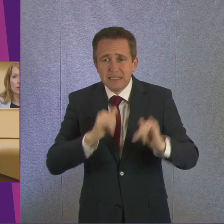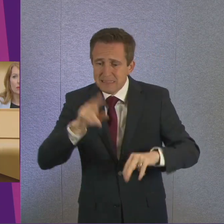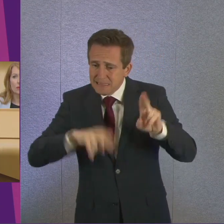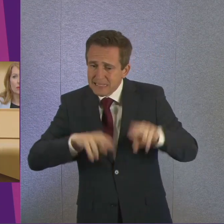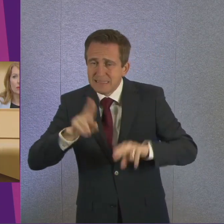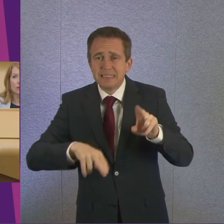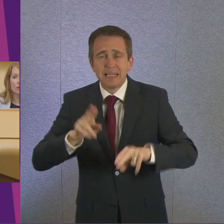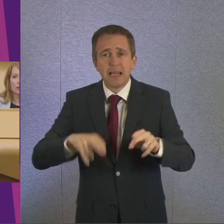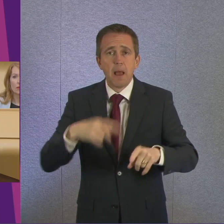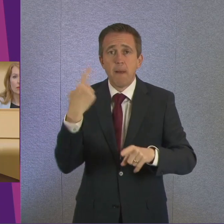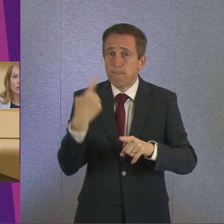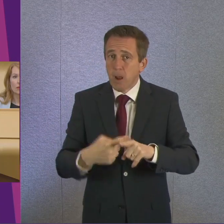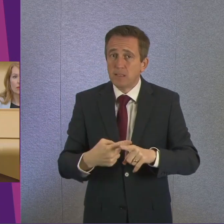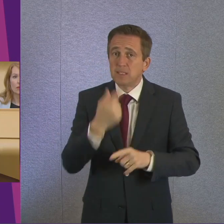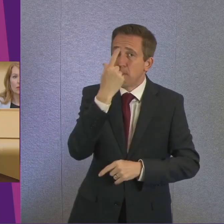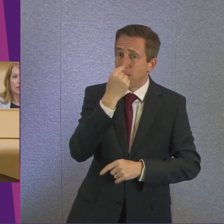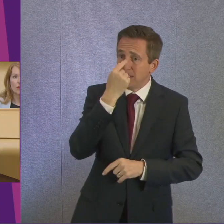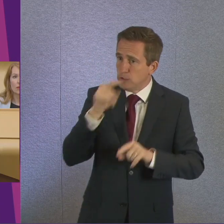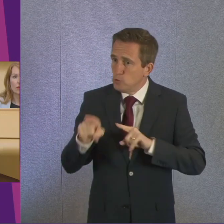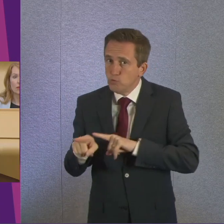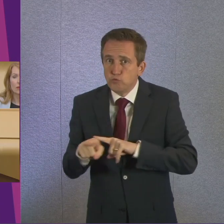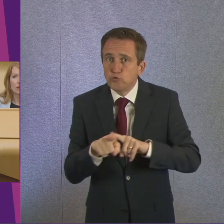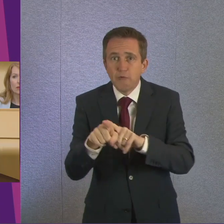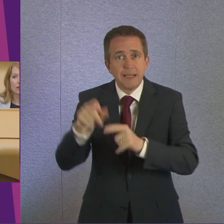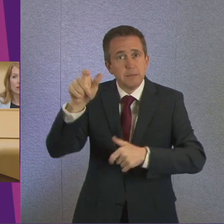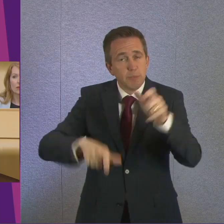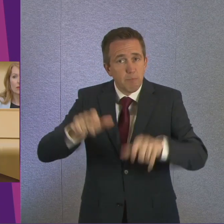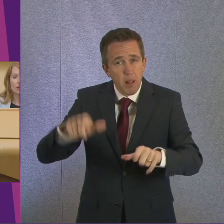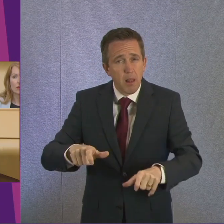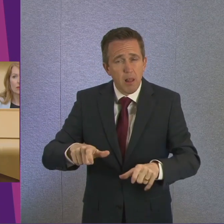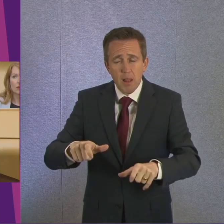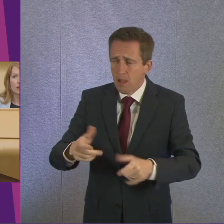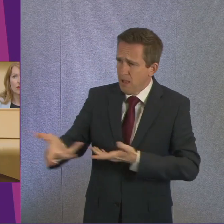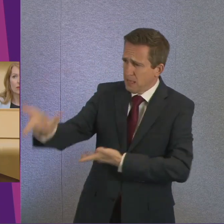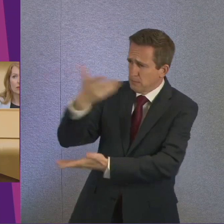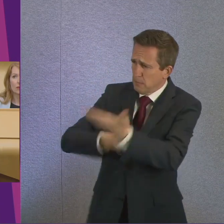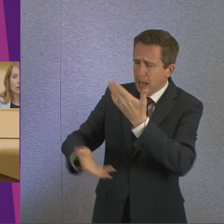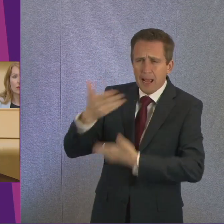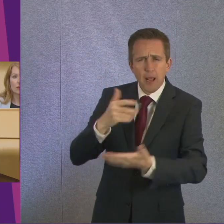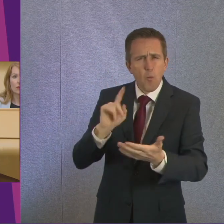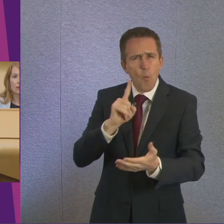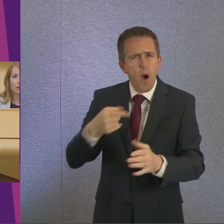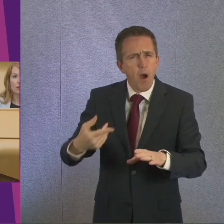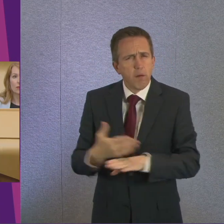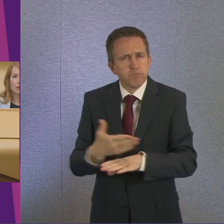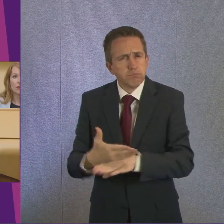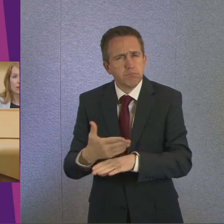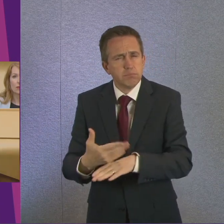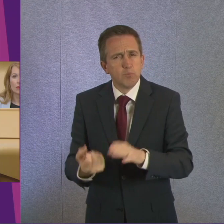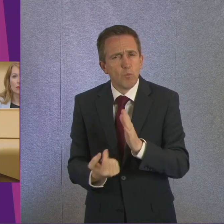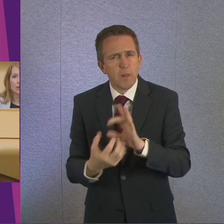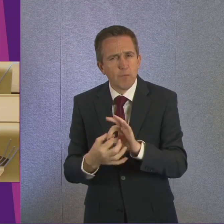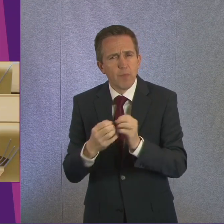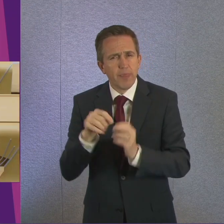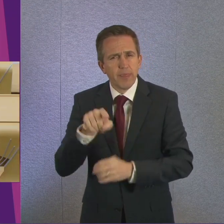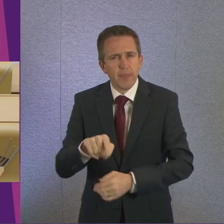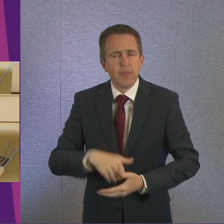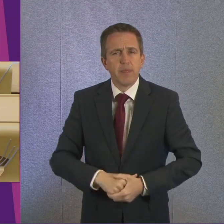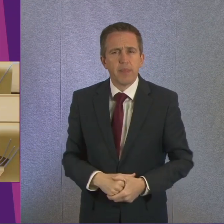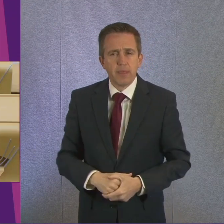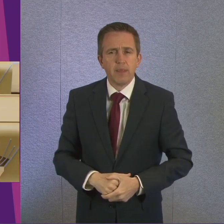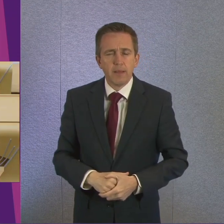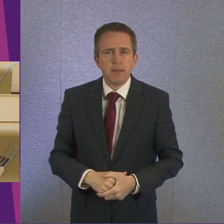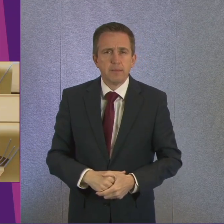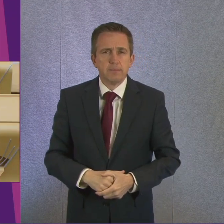a capacity to trace. Can she inform the Chamber what action is underway in that regard also? Thank you. Cabinet